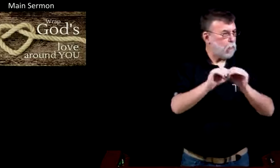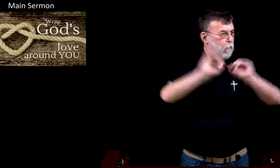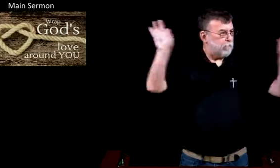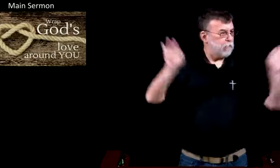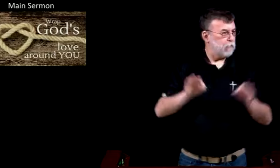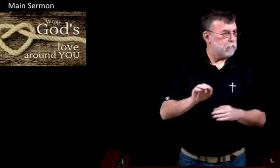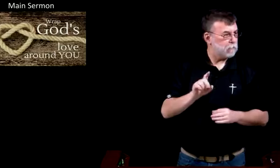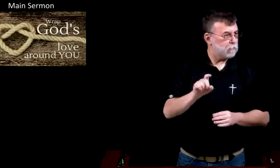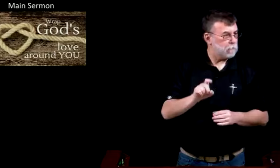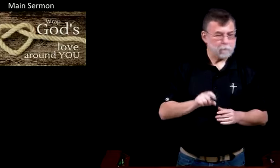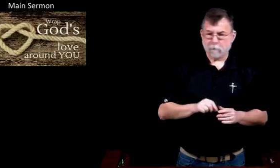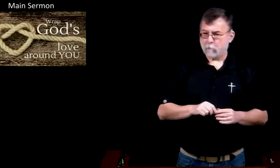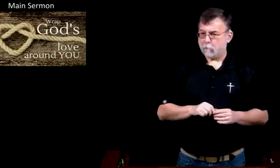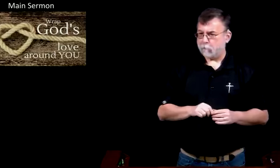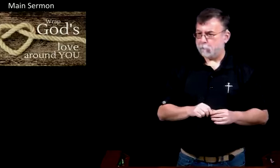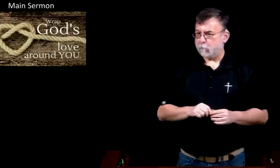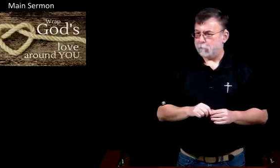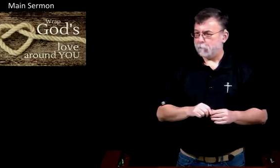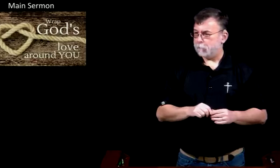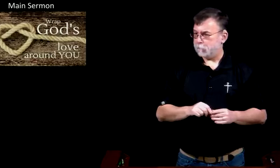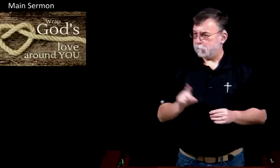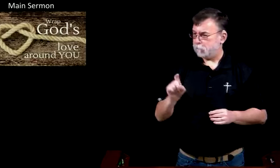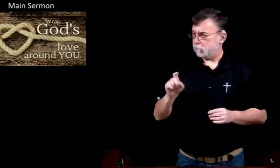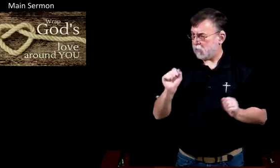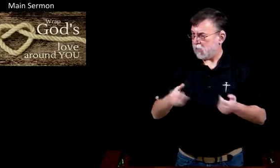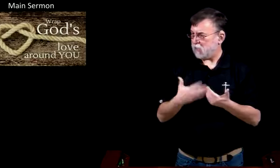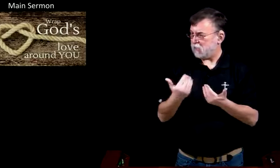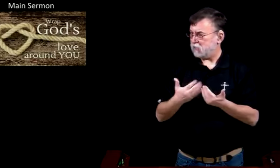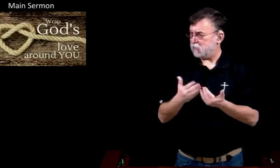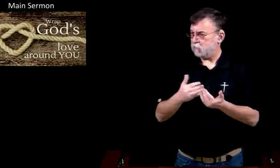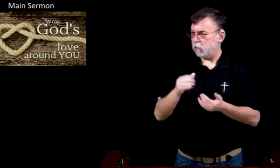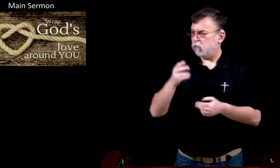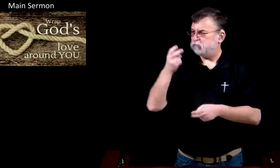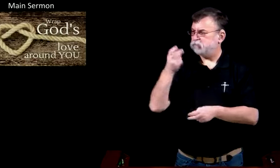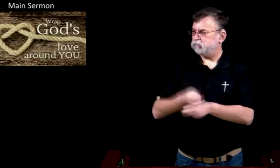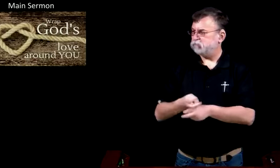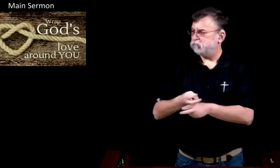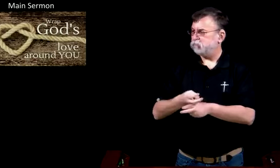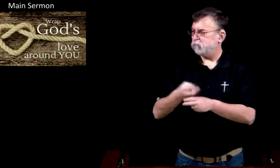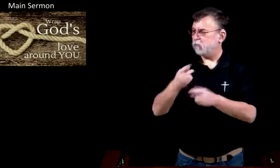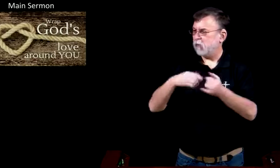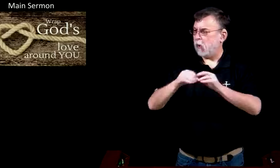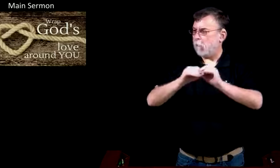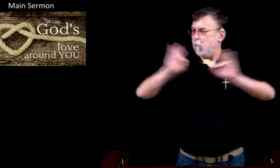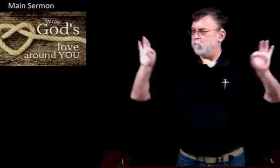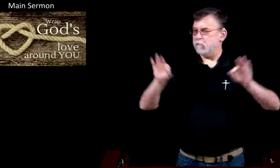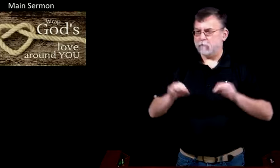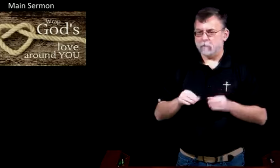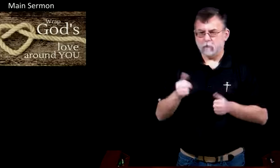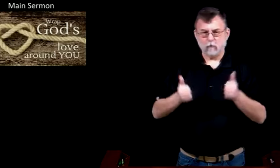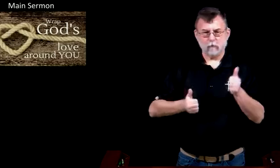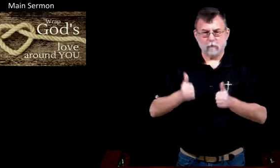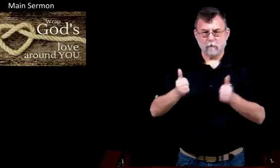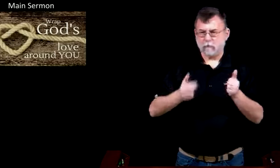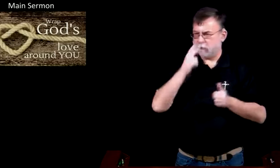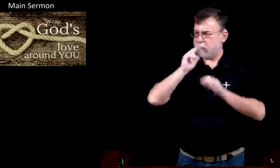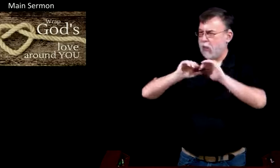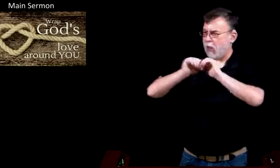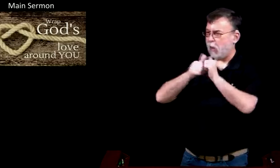being tied in a knot. And knots are not hard, or not easy, I'm sorry, not easy to unravel. It's hard to break it